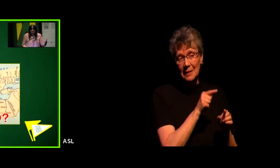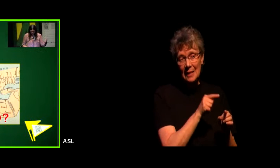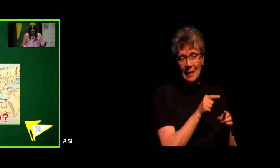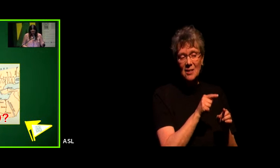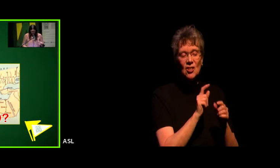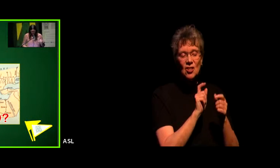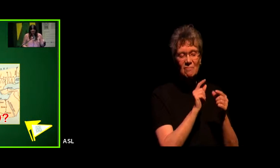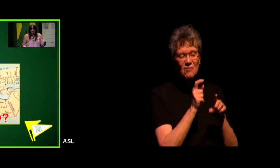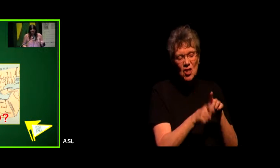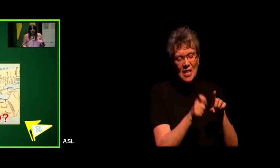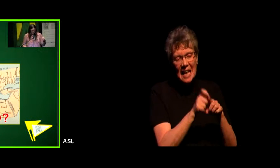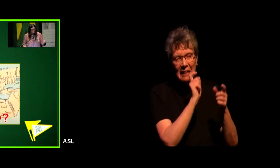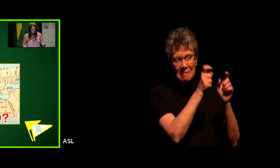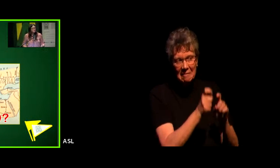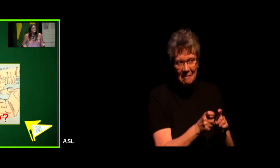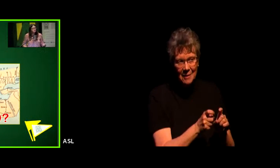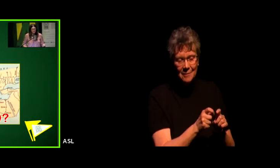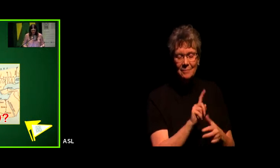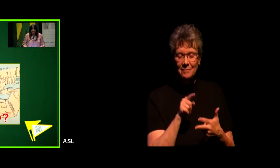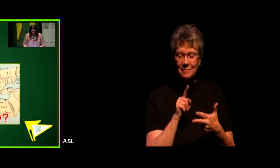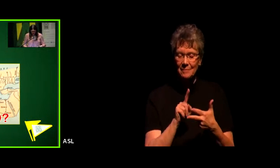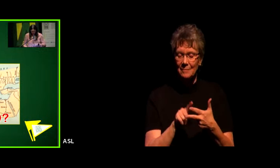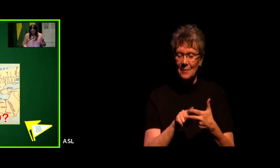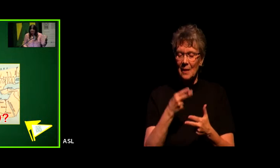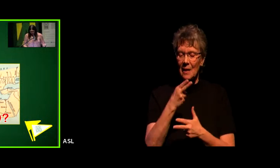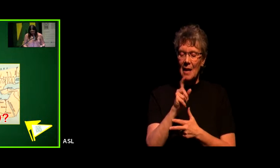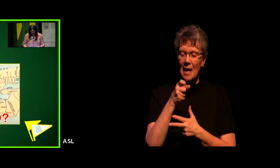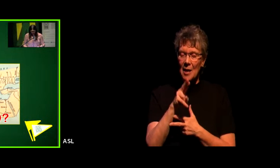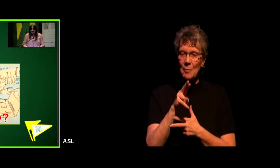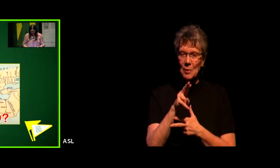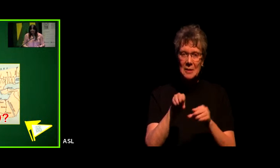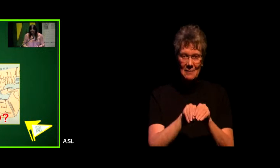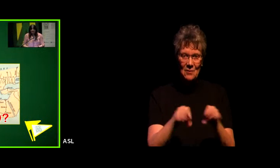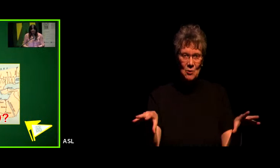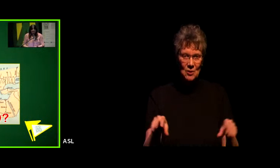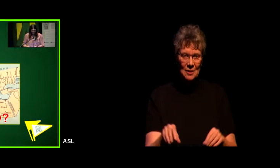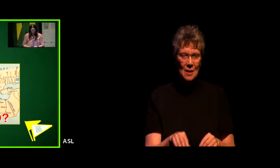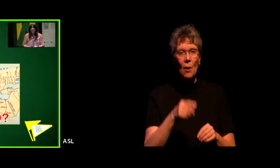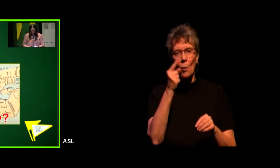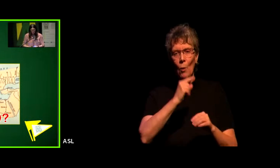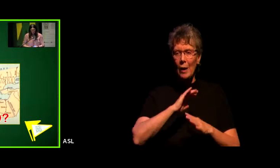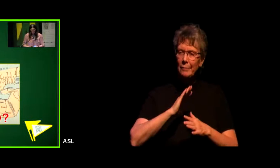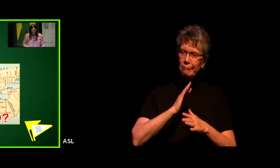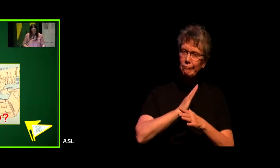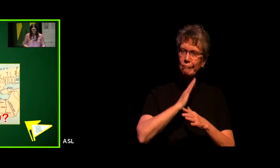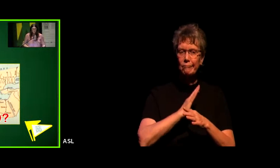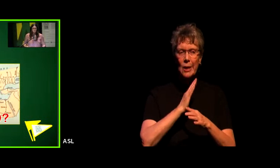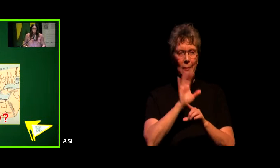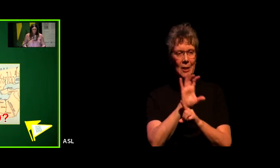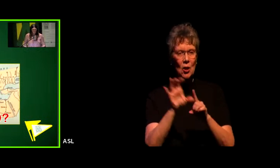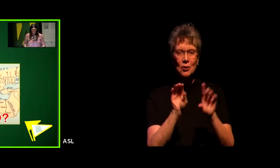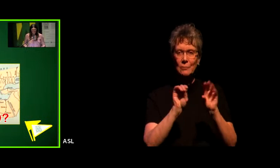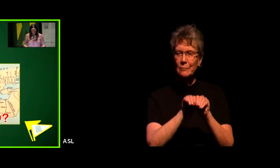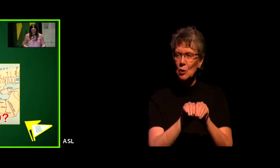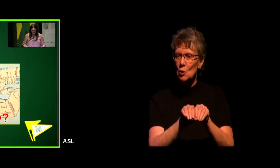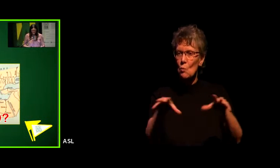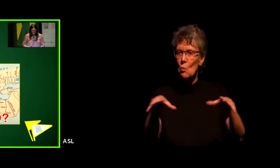theories that argue a single, almost supernatural culture spread around the world, again, sharing technology or building structures or manipulating